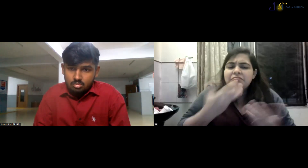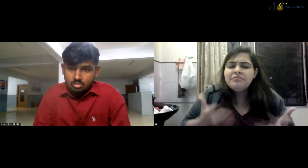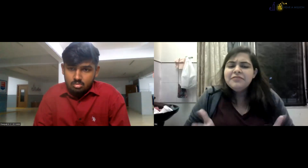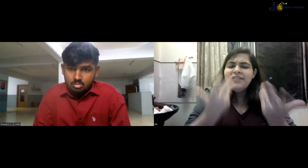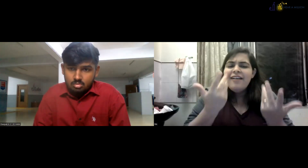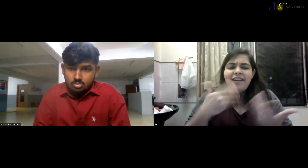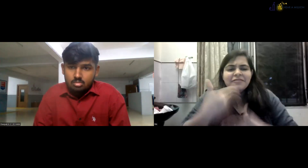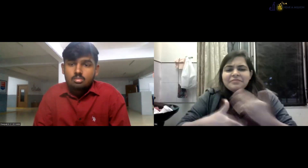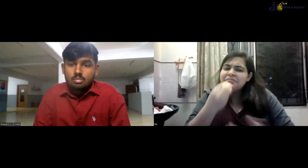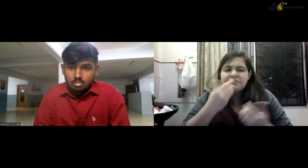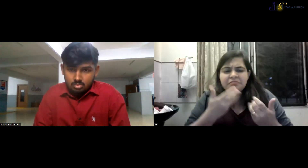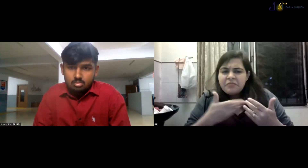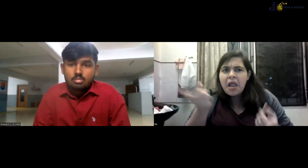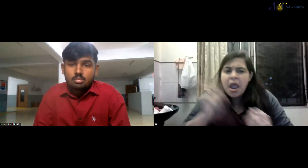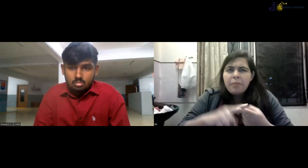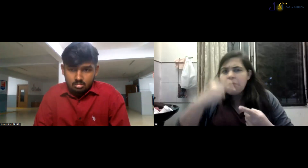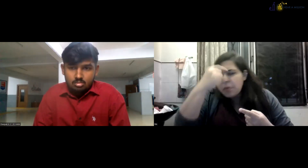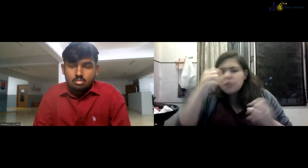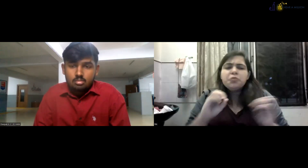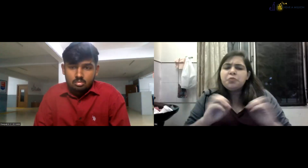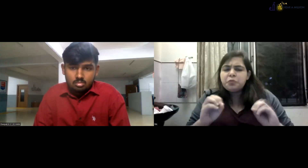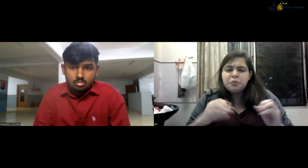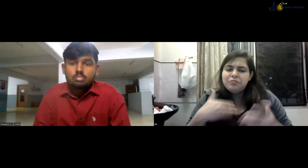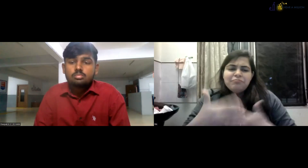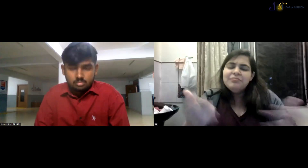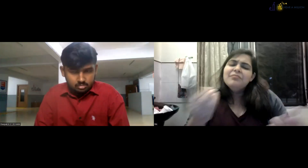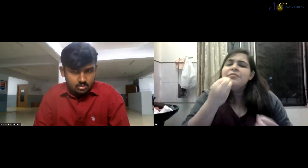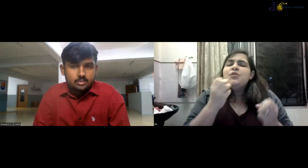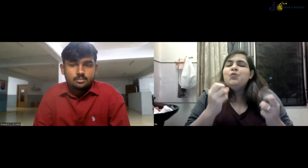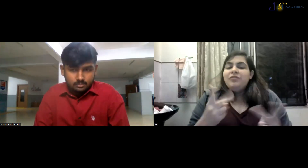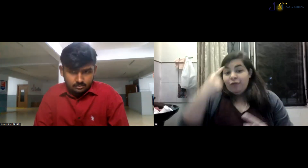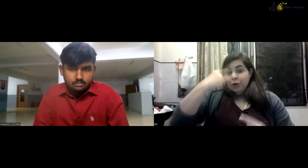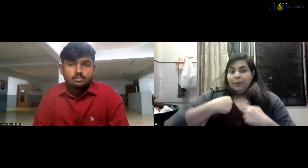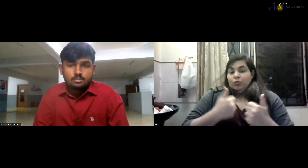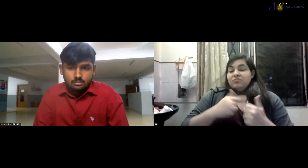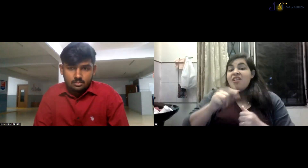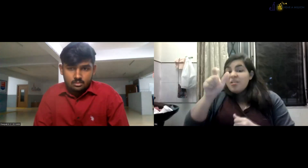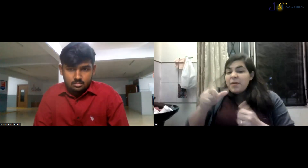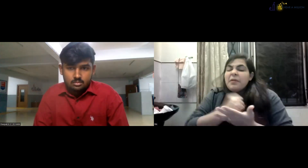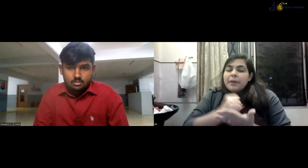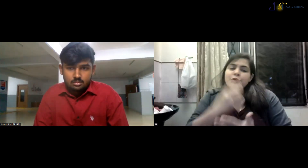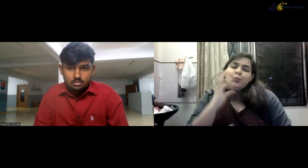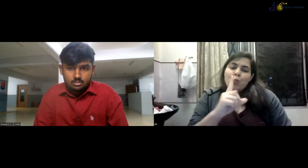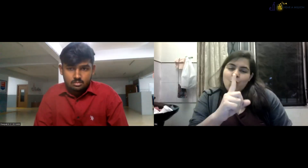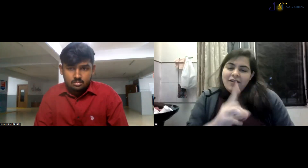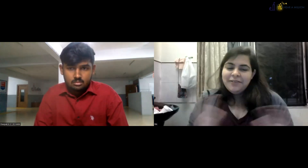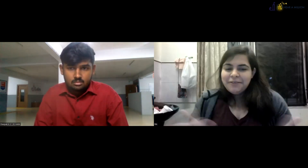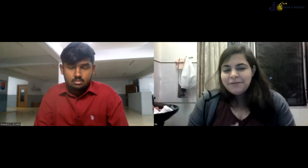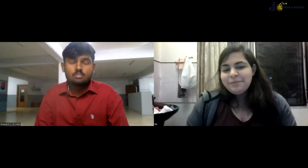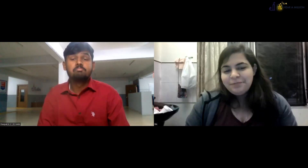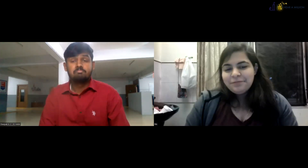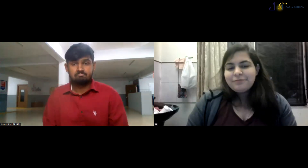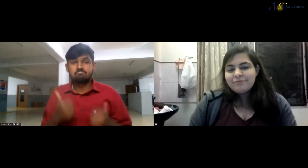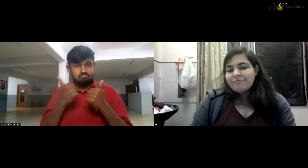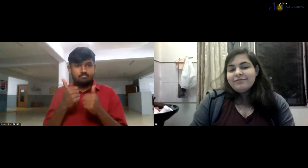once I ate that, later on I didn't face any challenge in that. So yeah, for me it's good, but yeah, for other